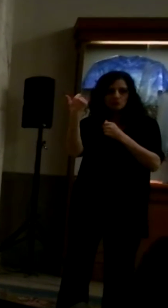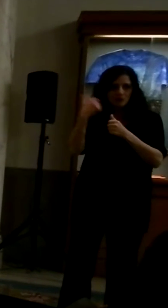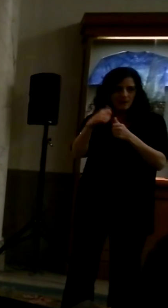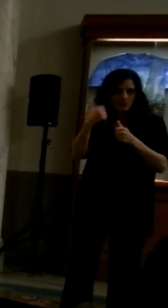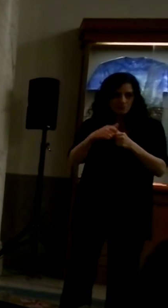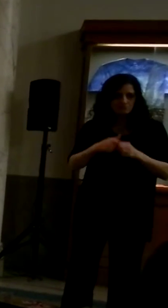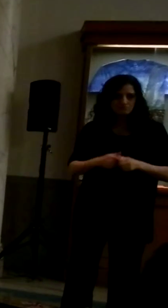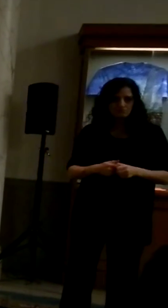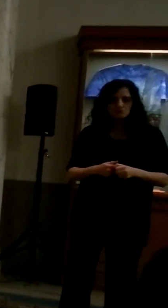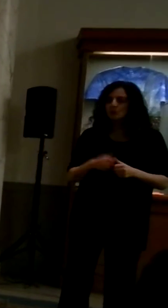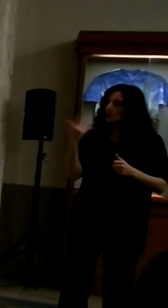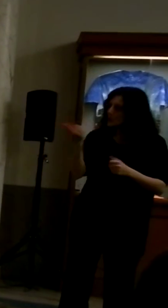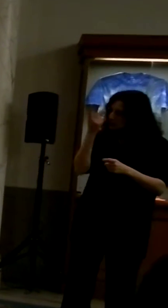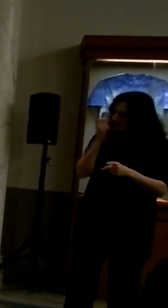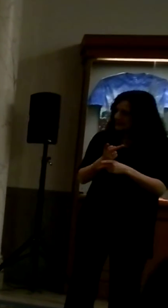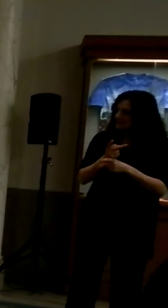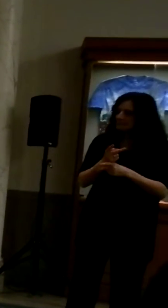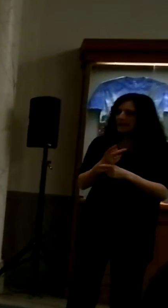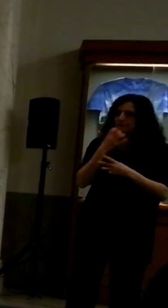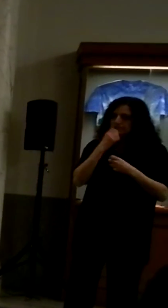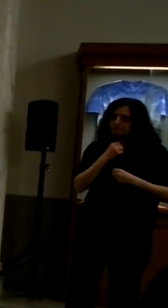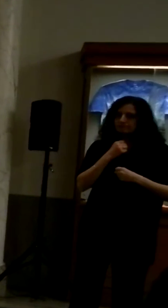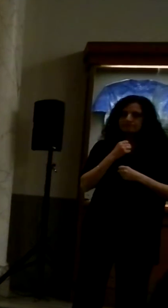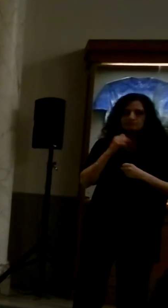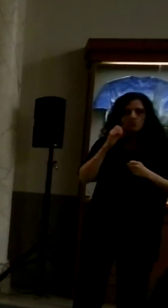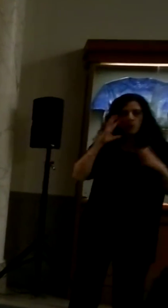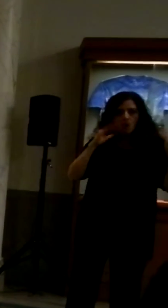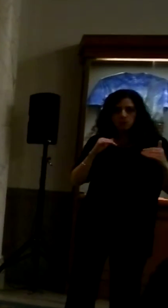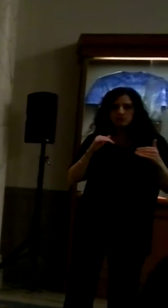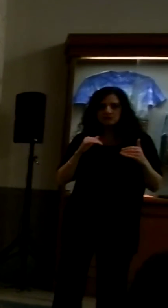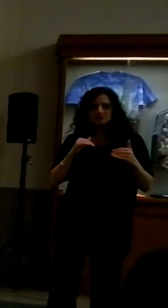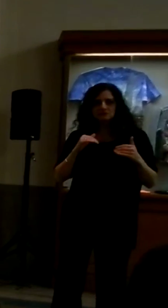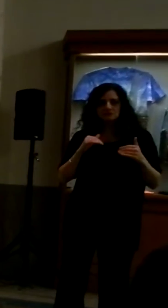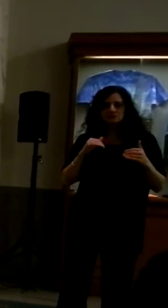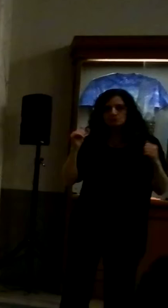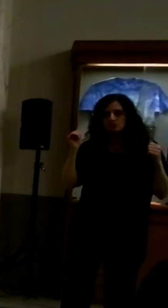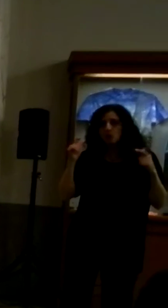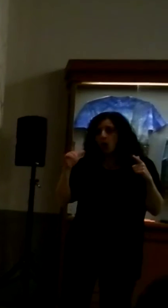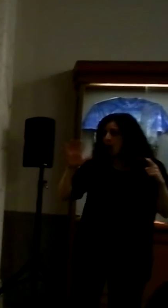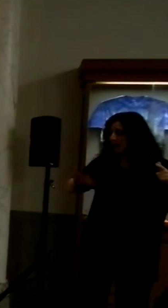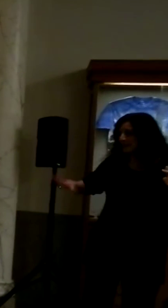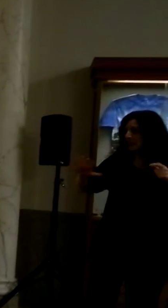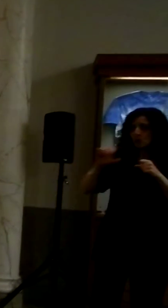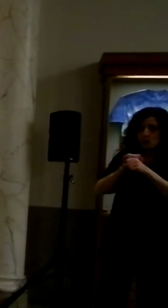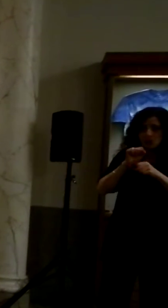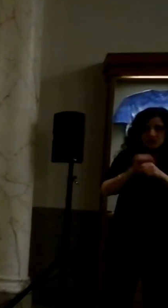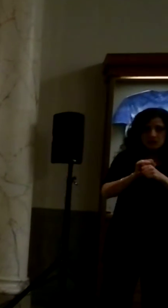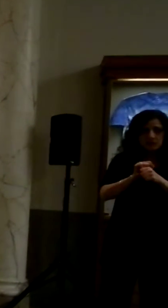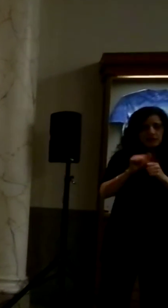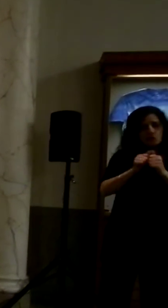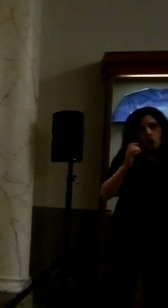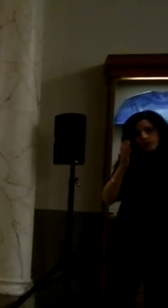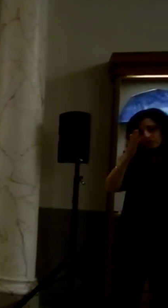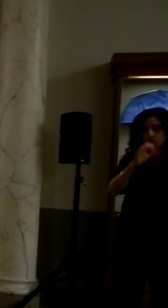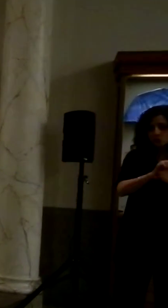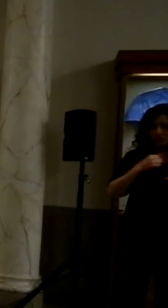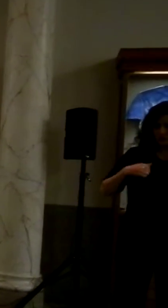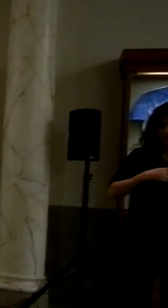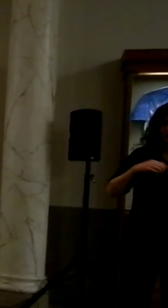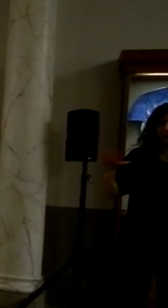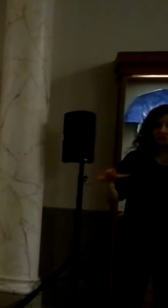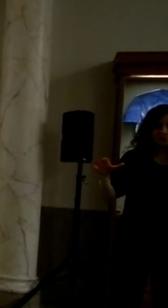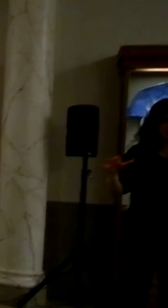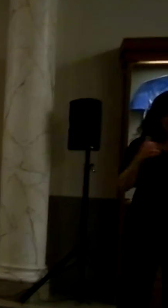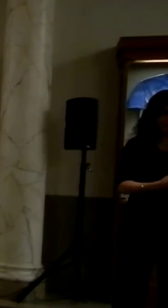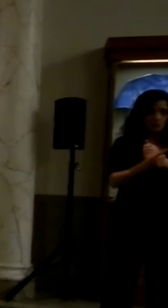memory, and we also hold the hope that all the work they did and all the future work that will be done by all of us